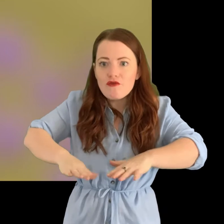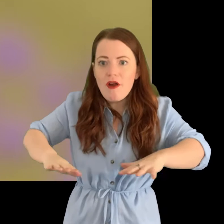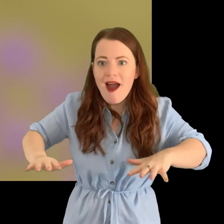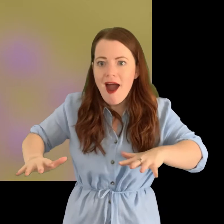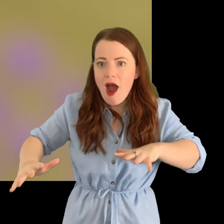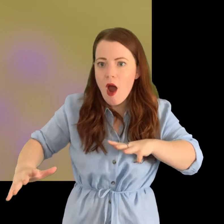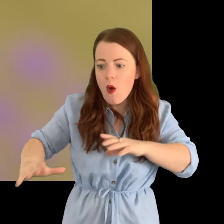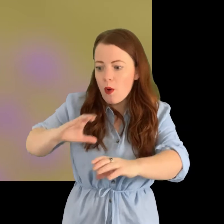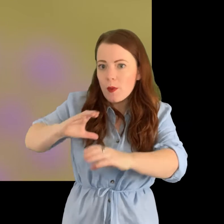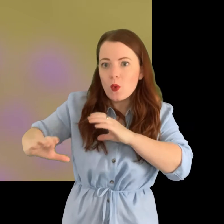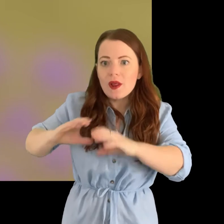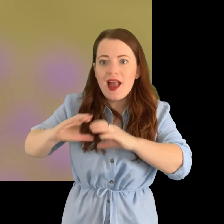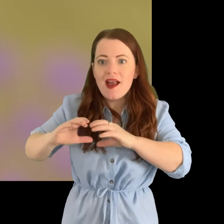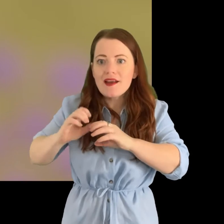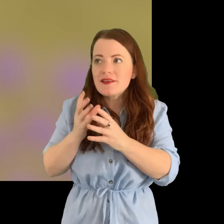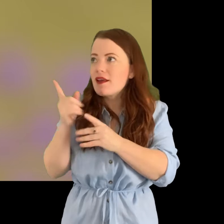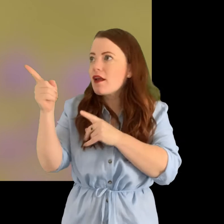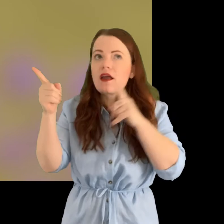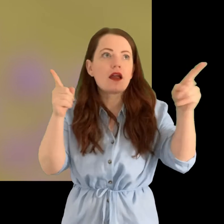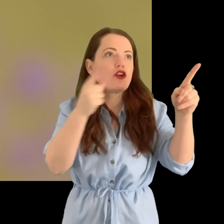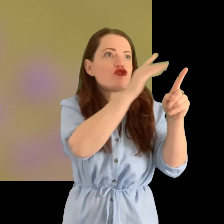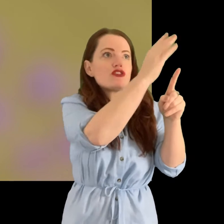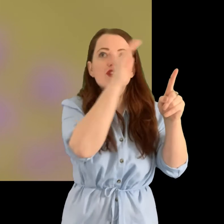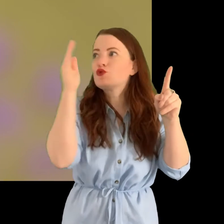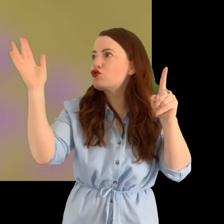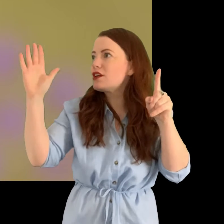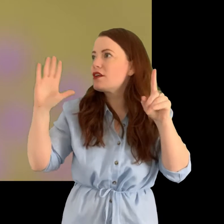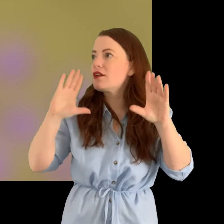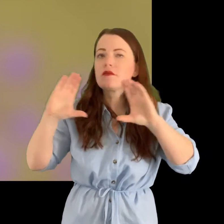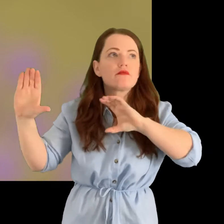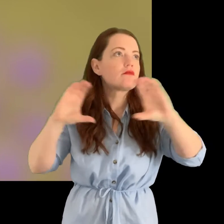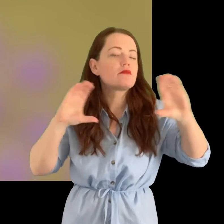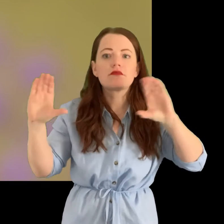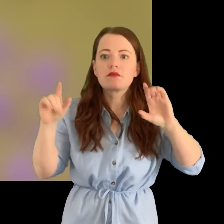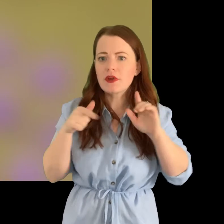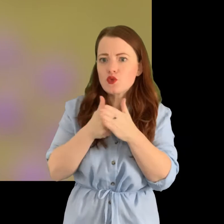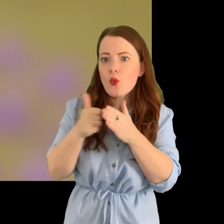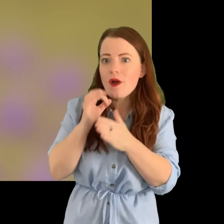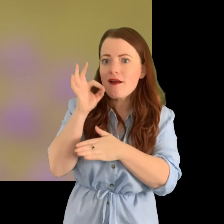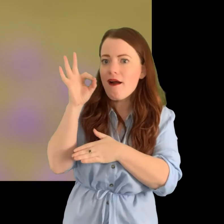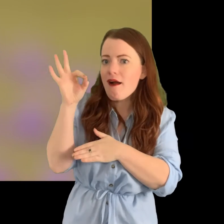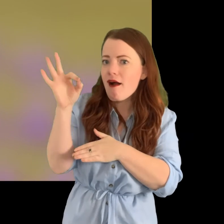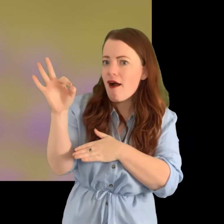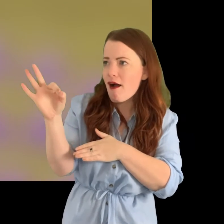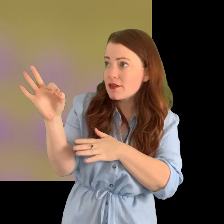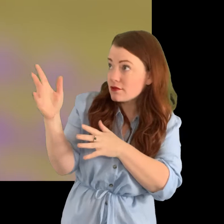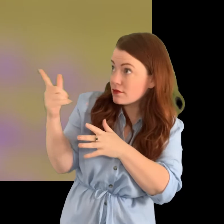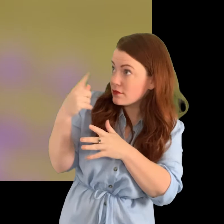the ground transmitting messages tree to tree. And she always asked, one must always